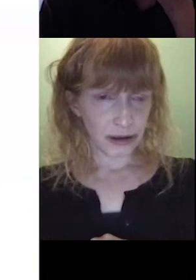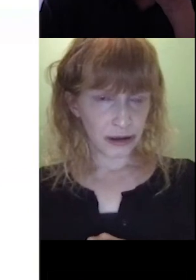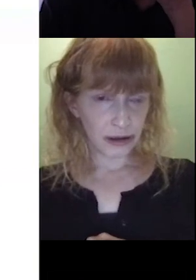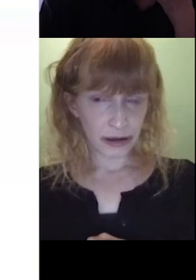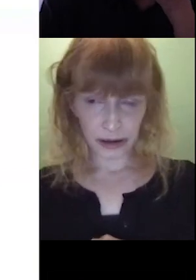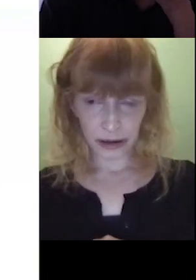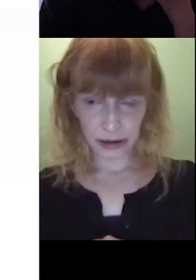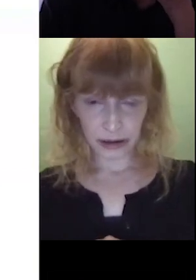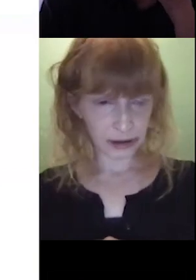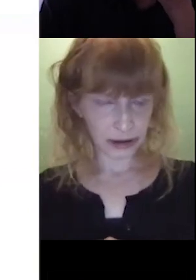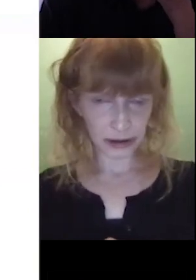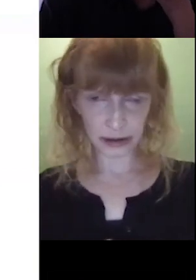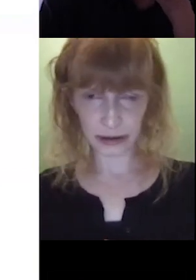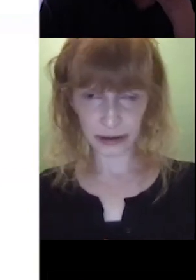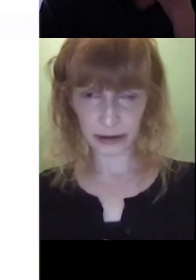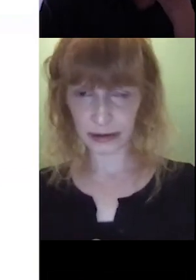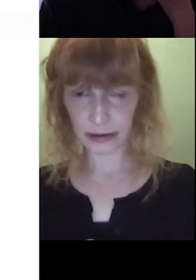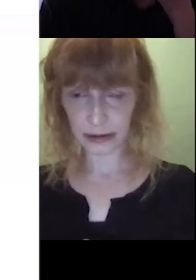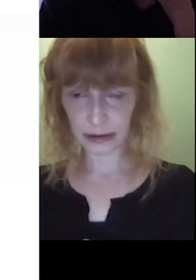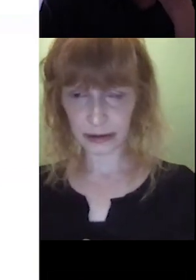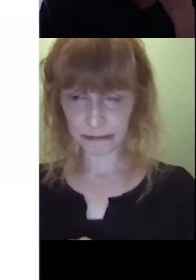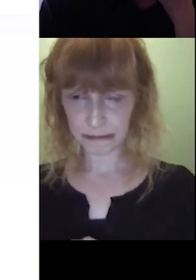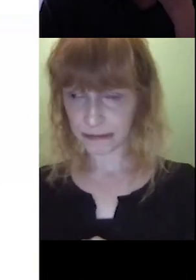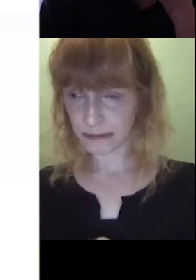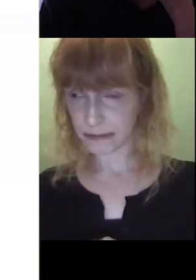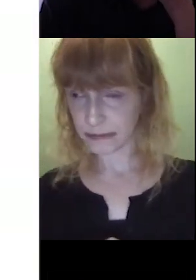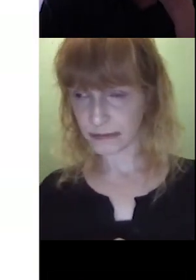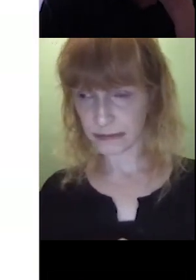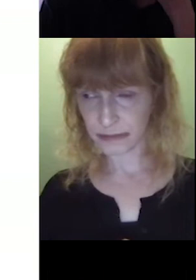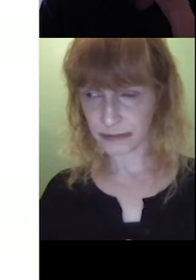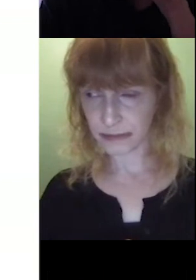Danielle, I see your hands up. Is that still up or something to say?